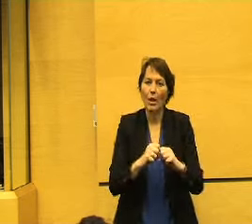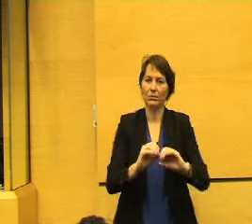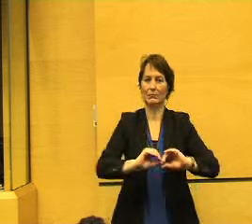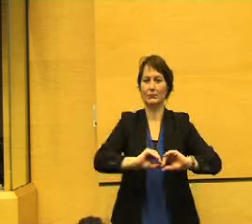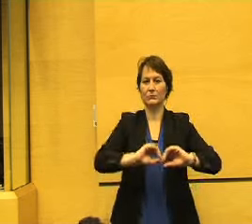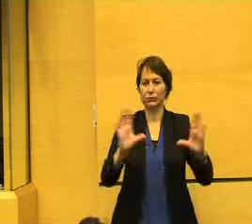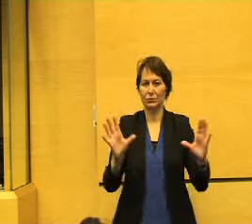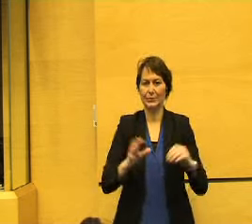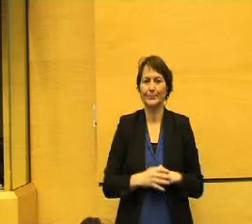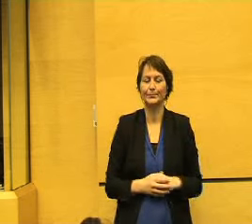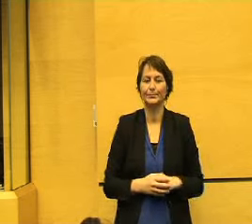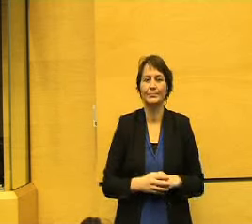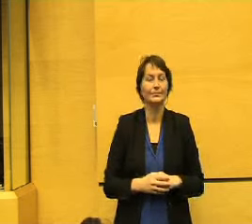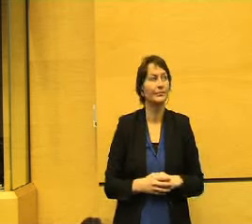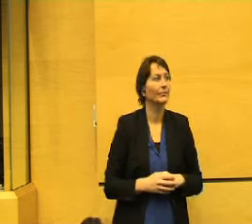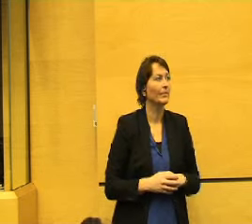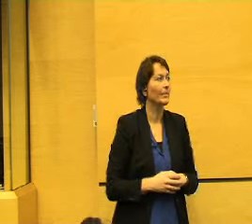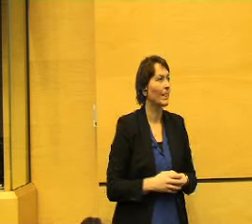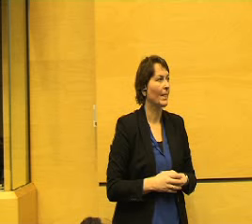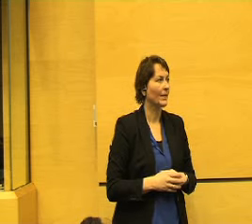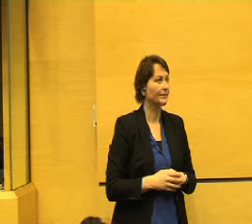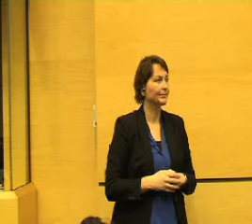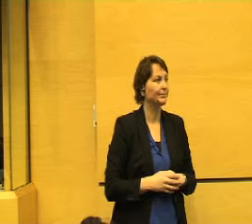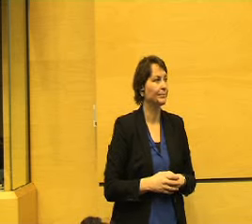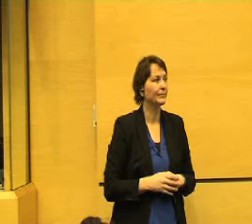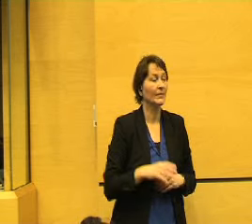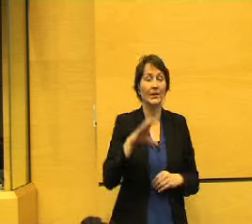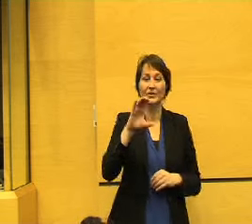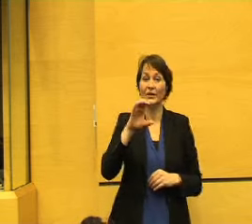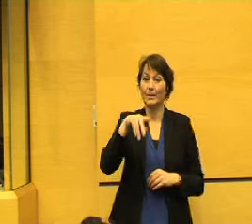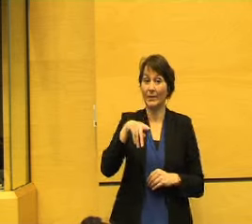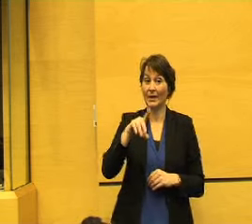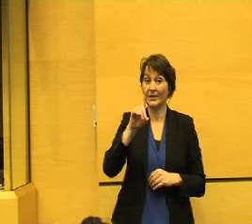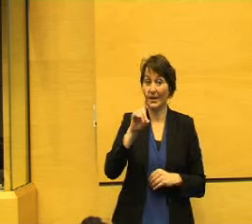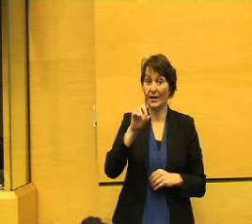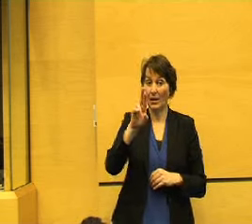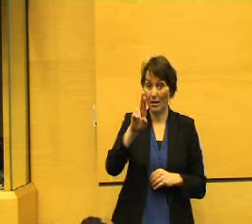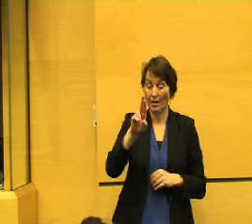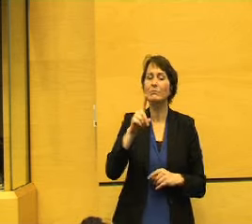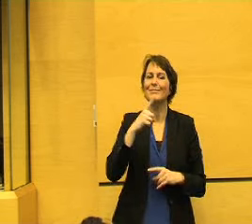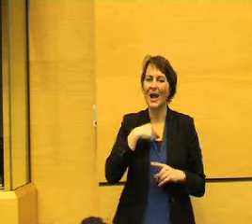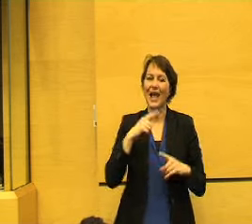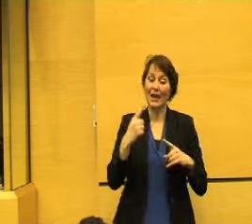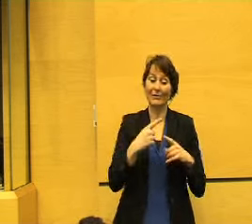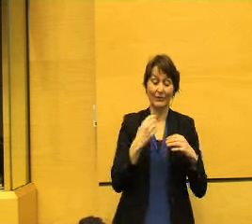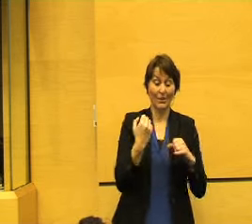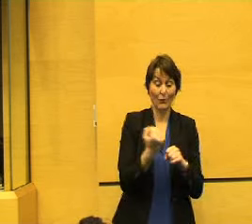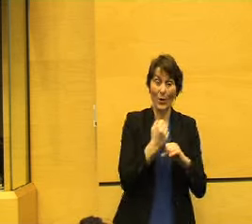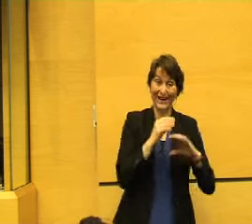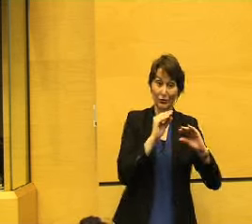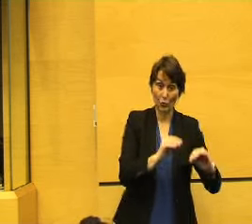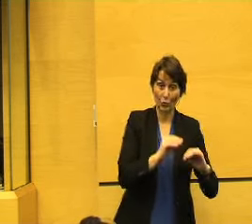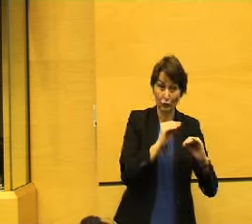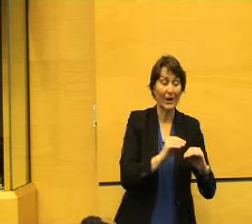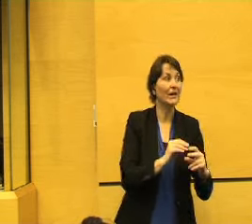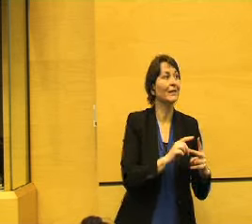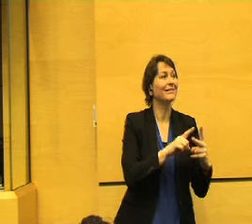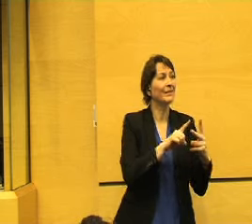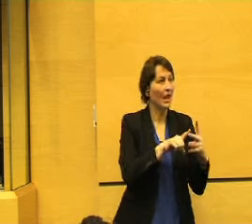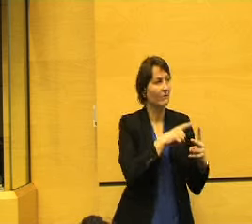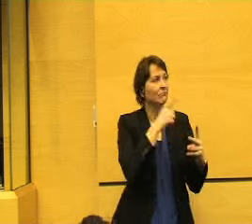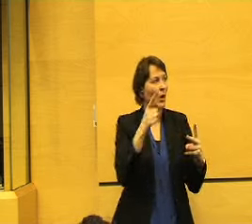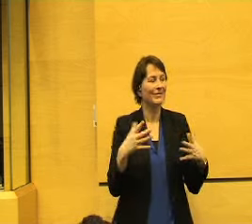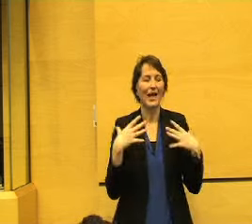has expanded from the health aspects to education and vocational training to raise the income